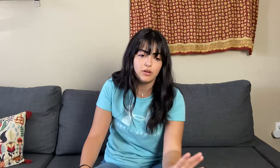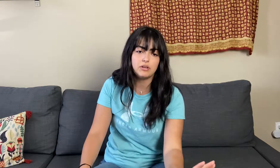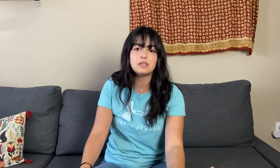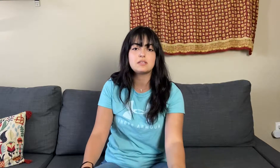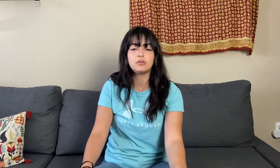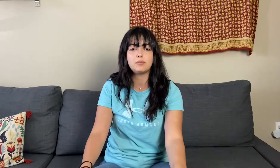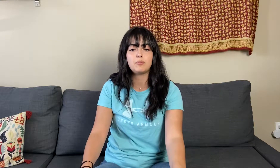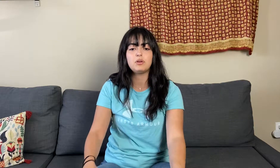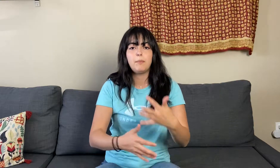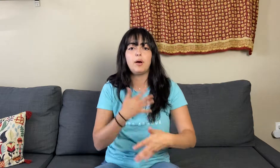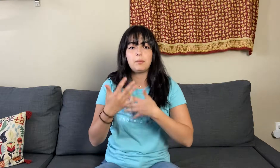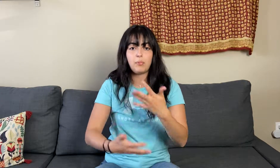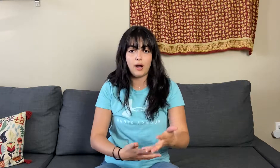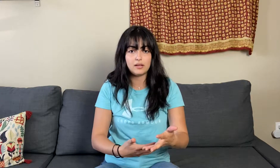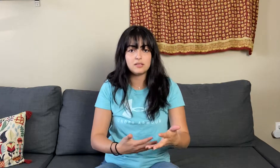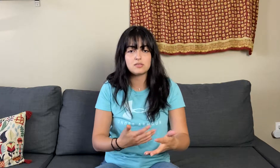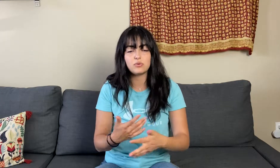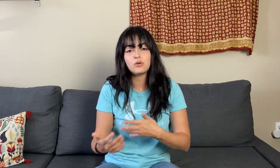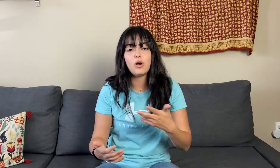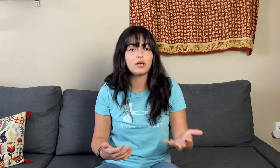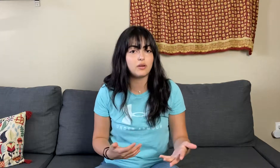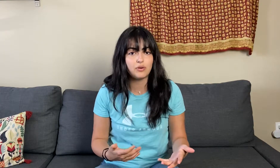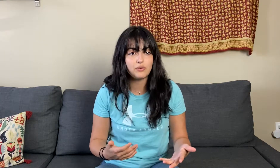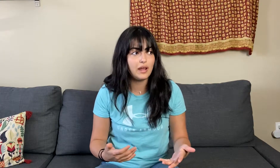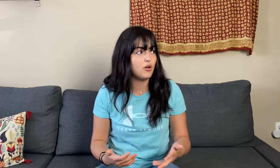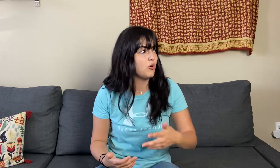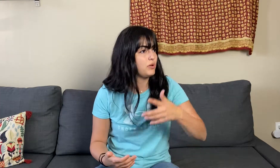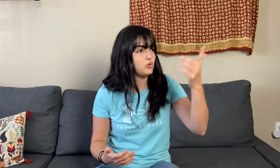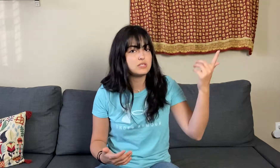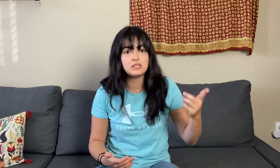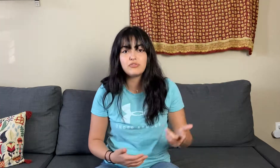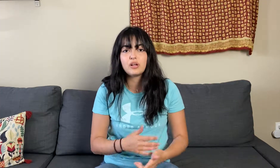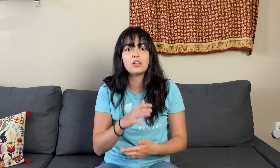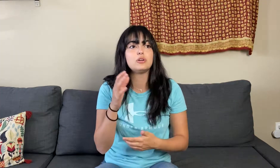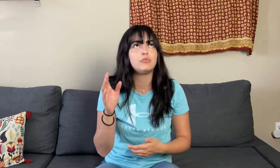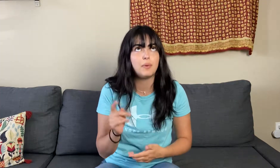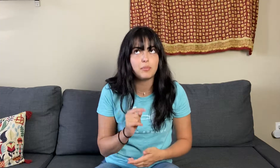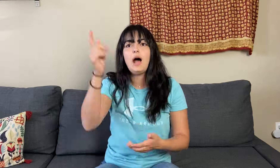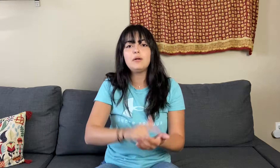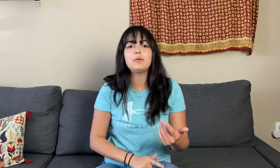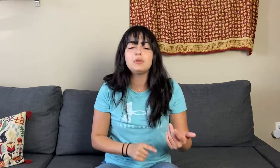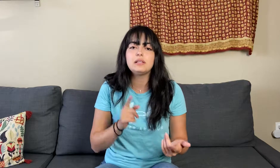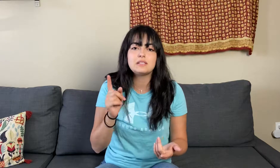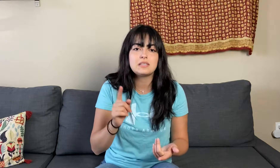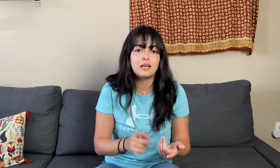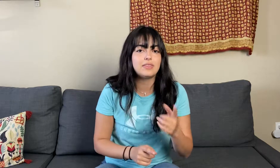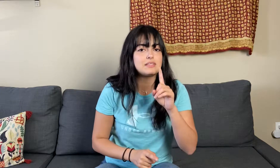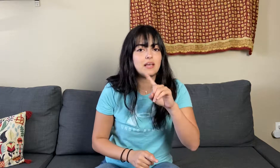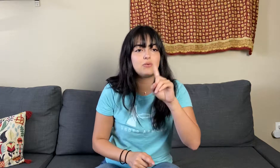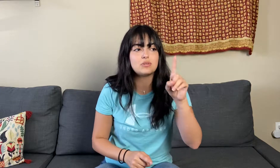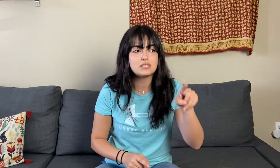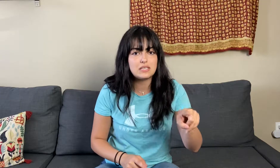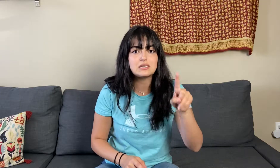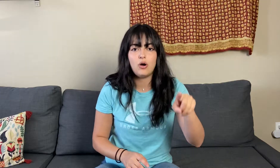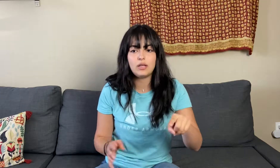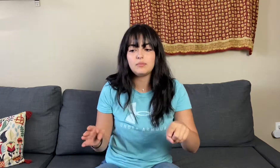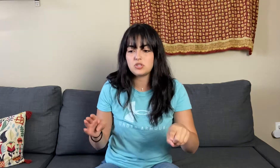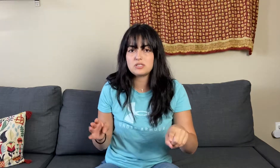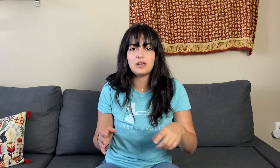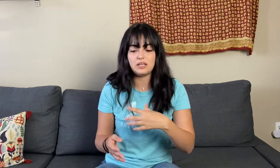easy to remember, but practice. When you're walking around at home and you see a different color, remember. I remember Lean's sign, the sign was this. Okay, let me just sign it. It's with